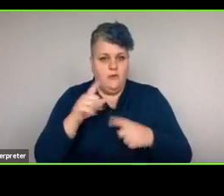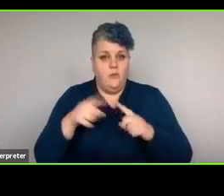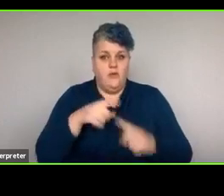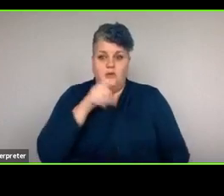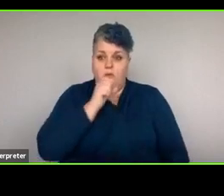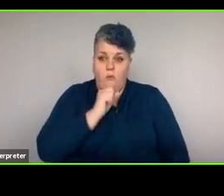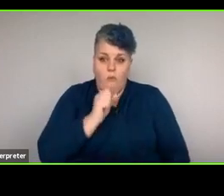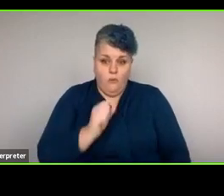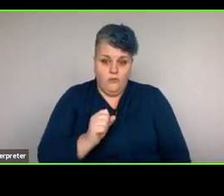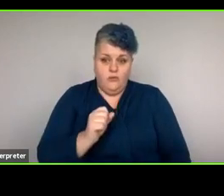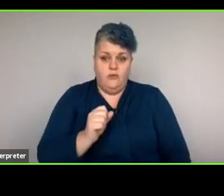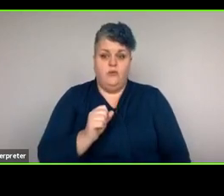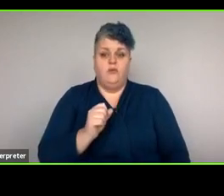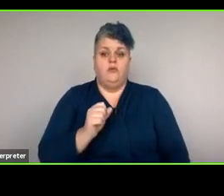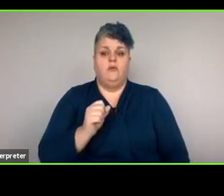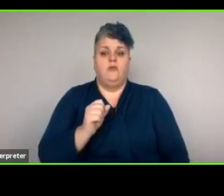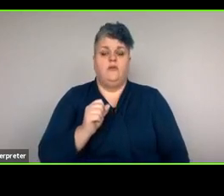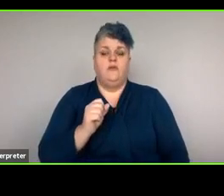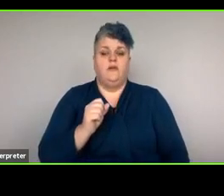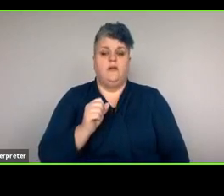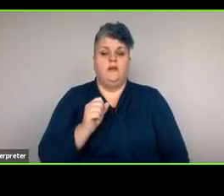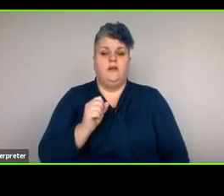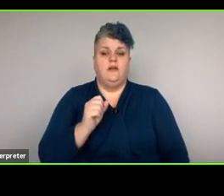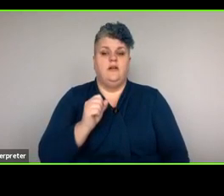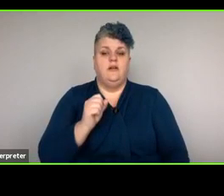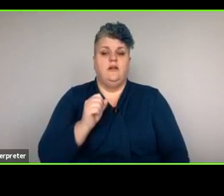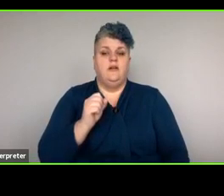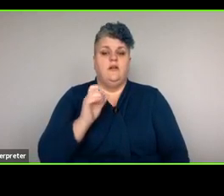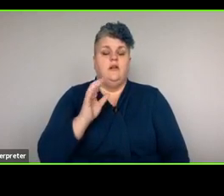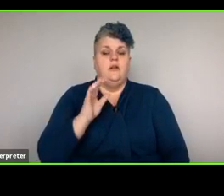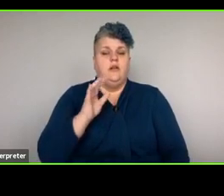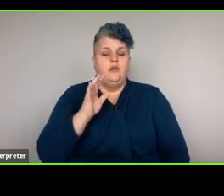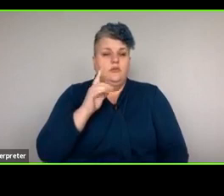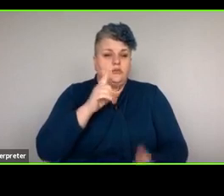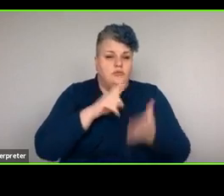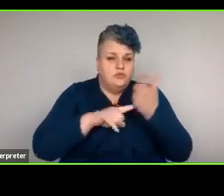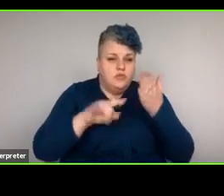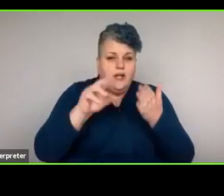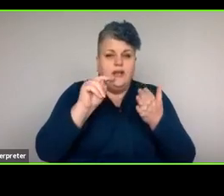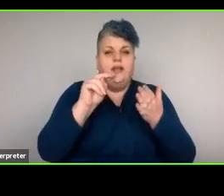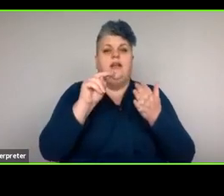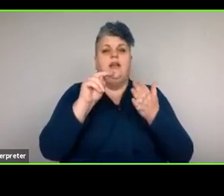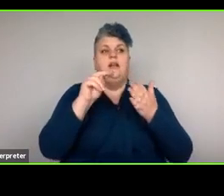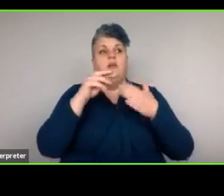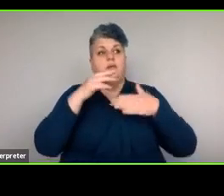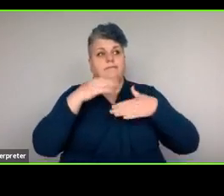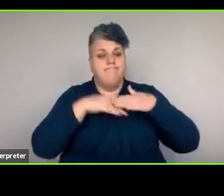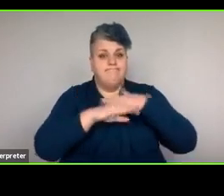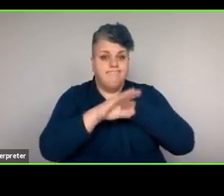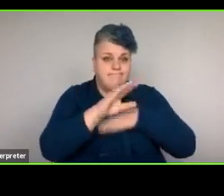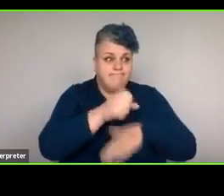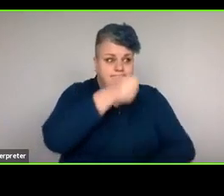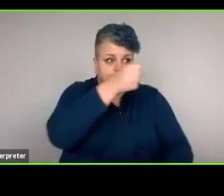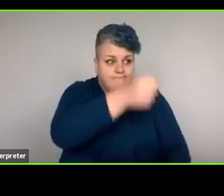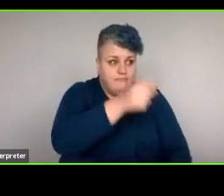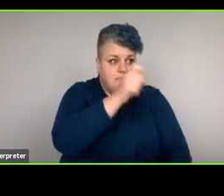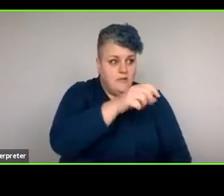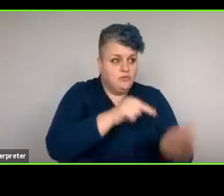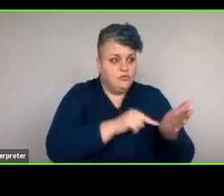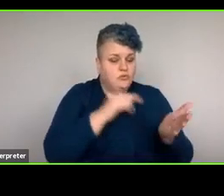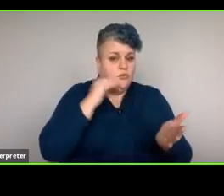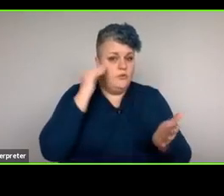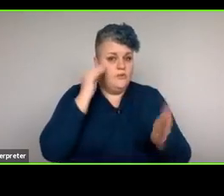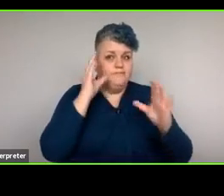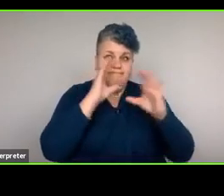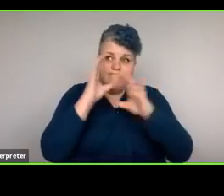older, you eventually you check in or make your way into a nursing home, and it's probably not a big deal, and you just look for